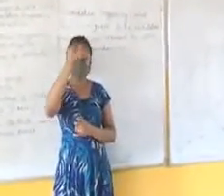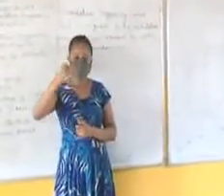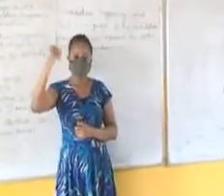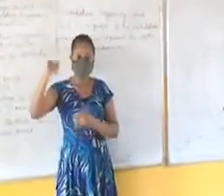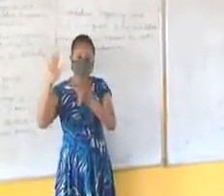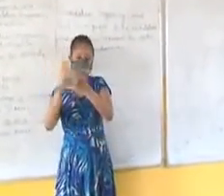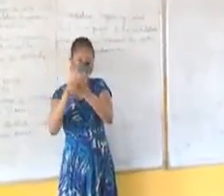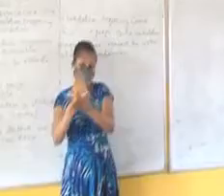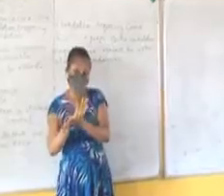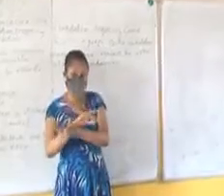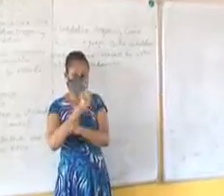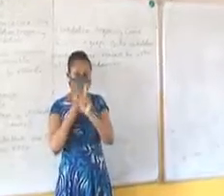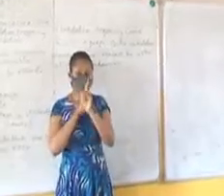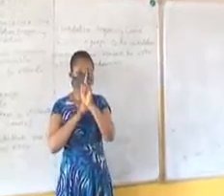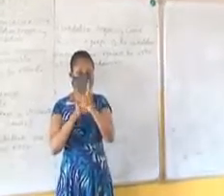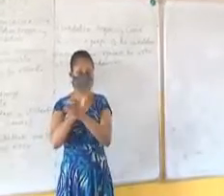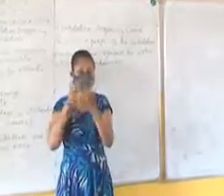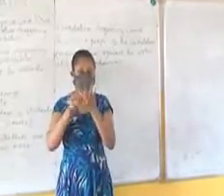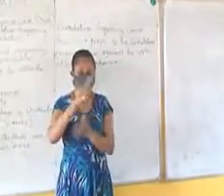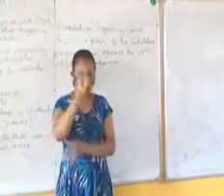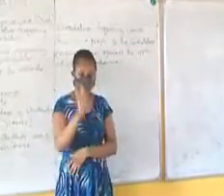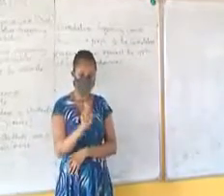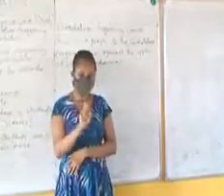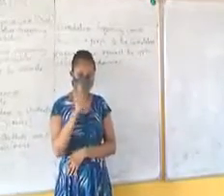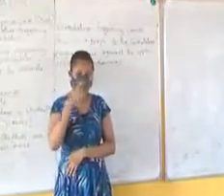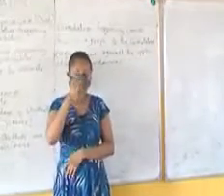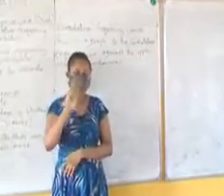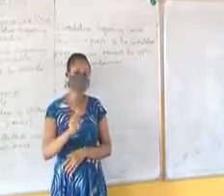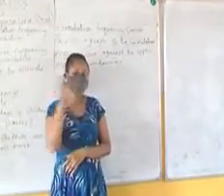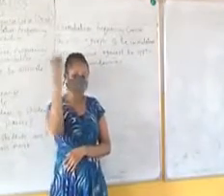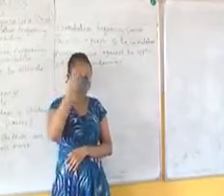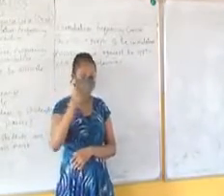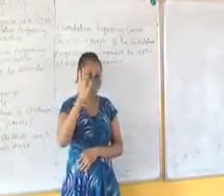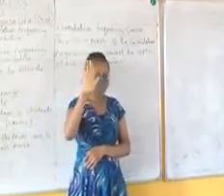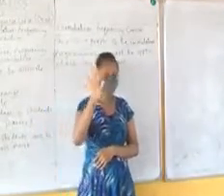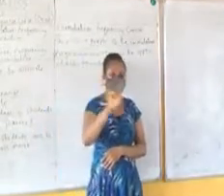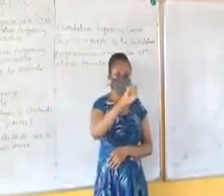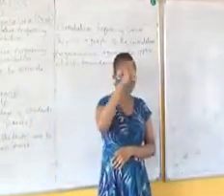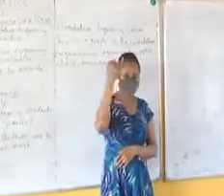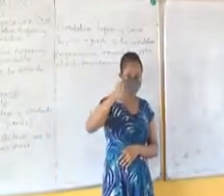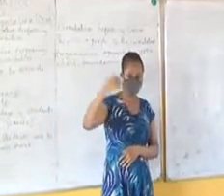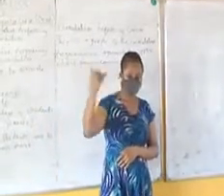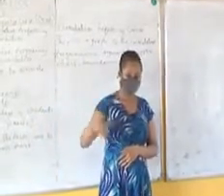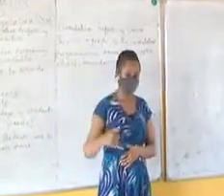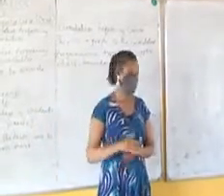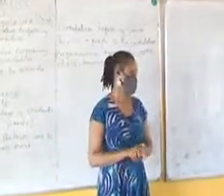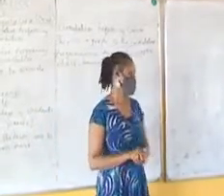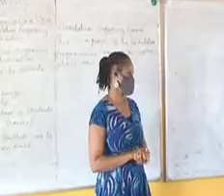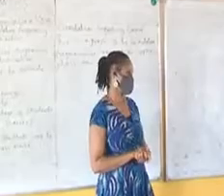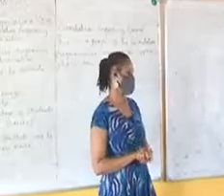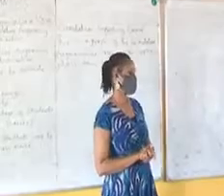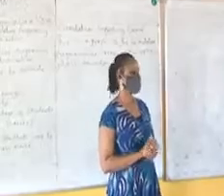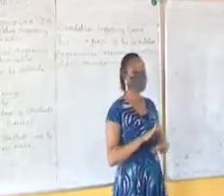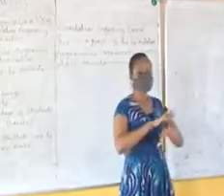answer other questions. You must draw your graph to scale. You don't use a play